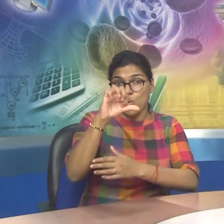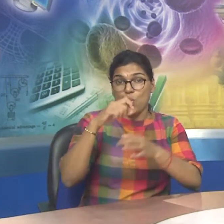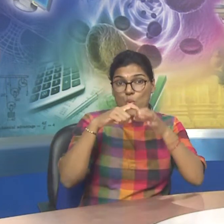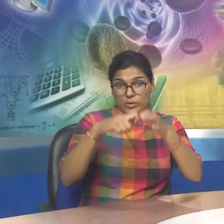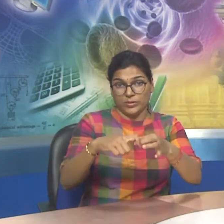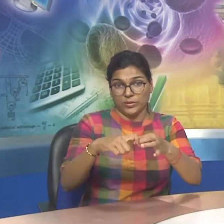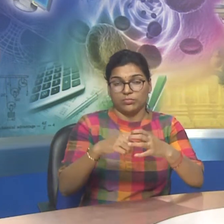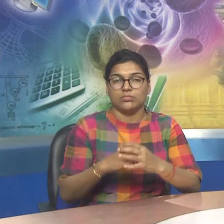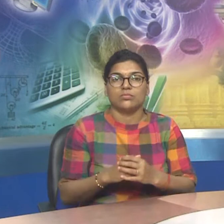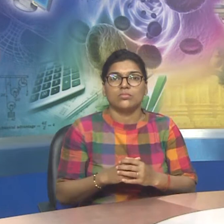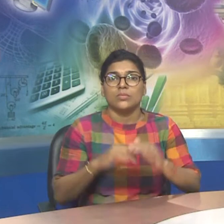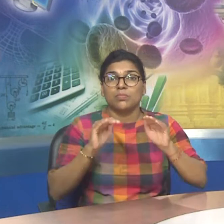Question number 9.